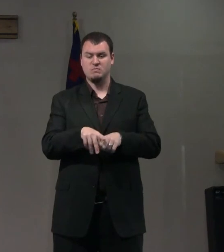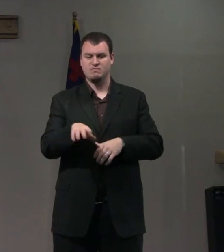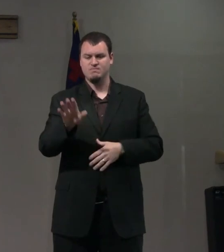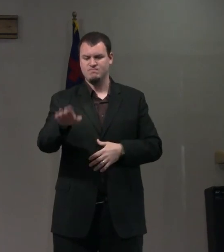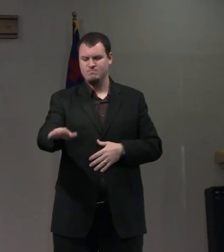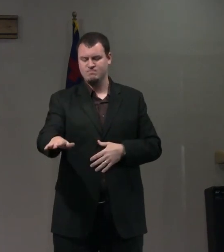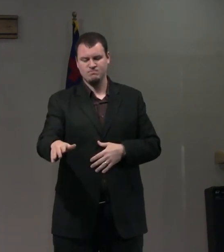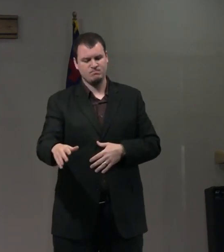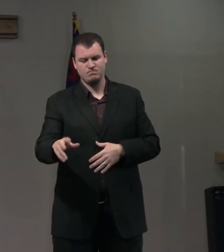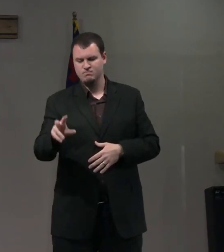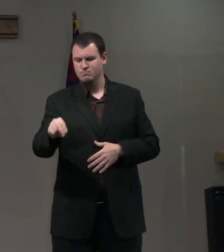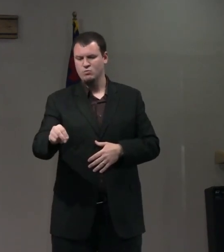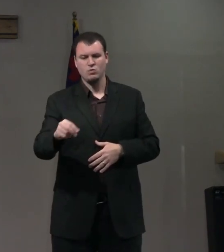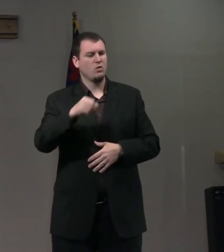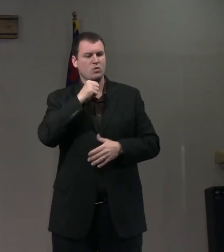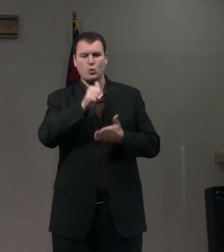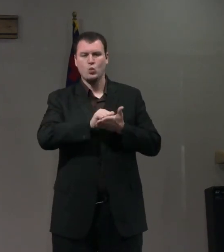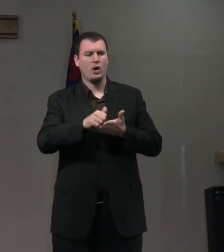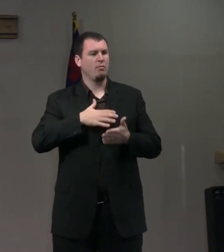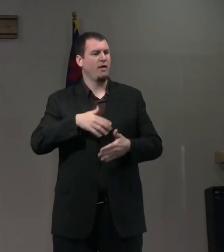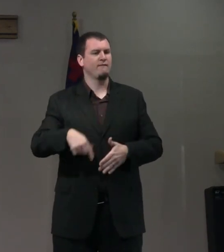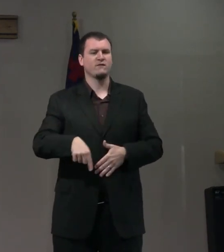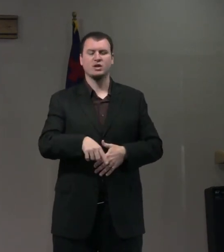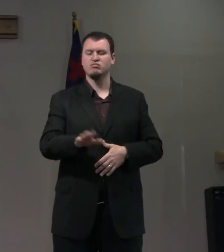And Peter said, "Don't wash my